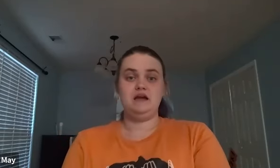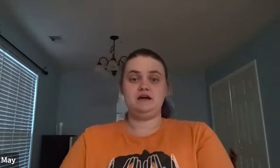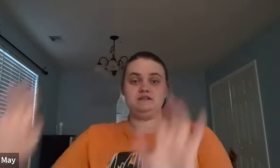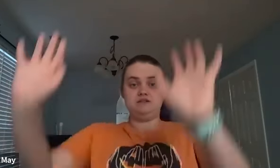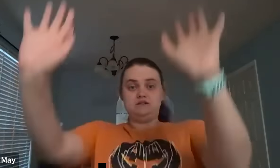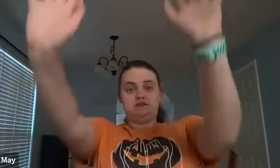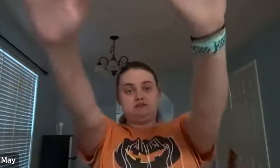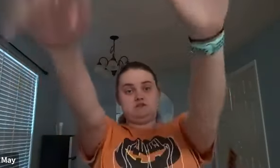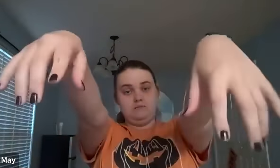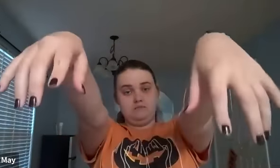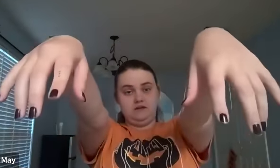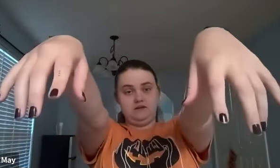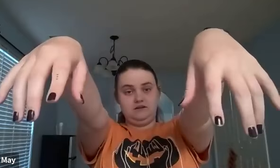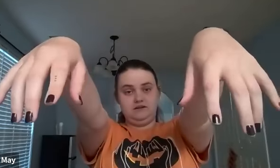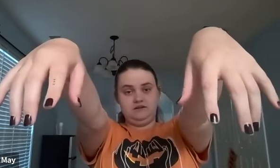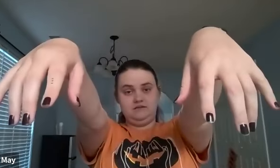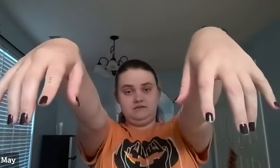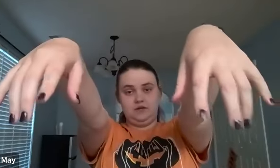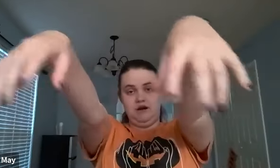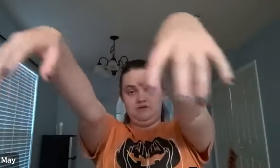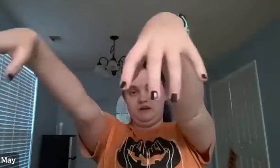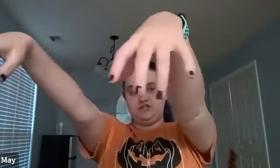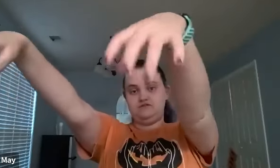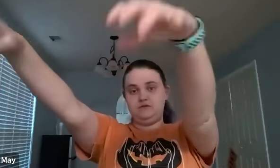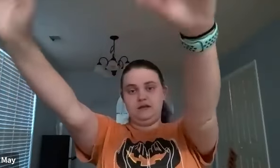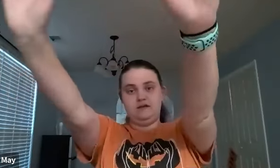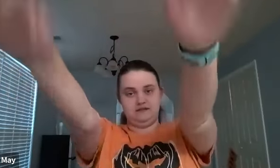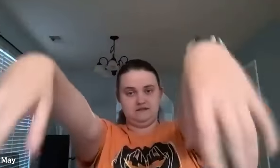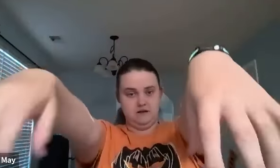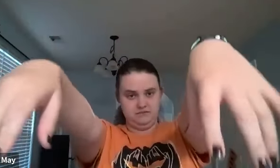as zombie, where you have your hands just fully out like zombie.